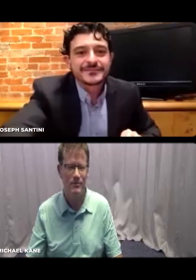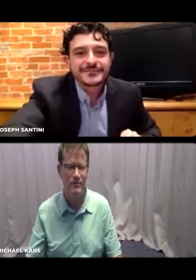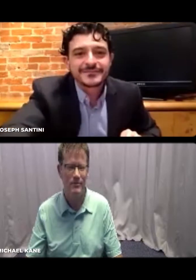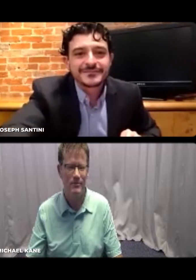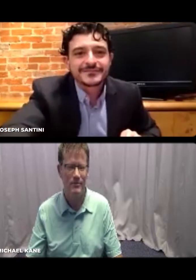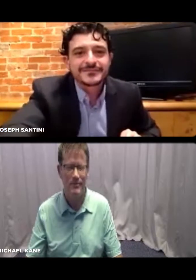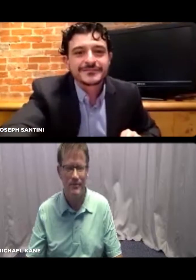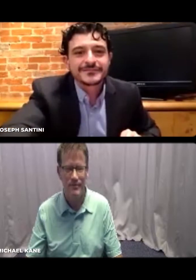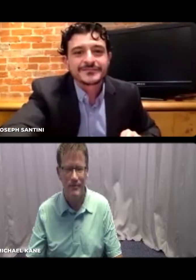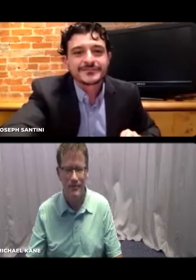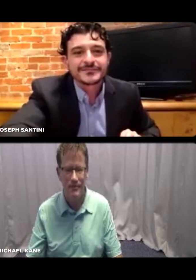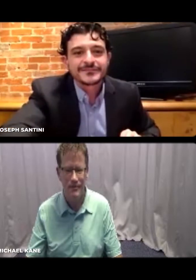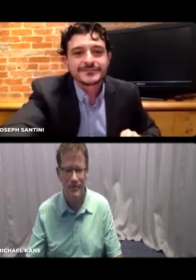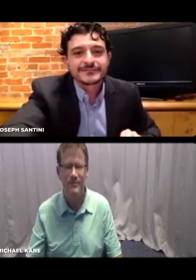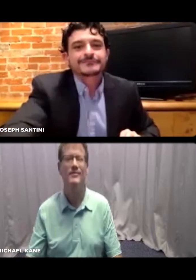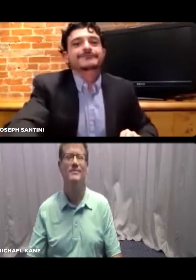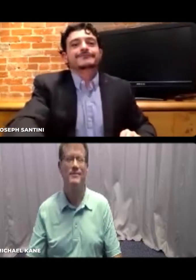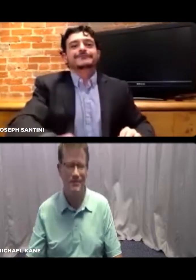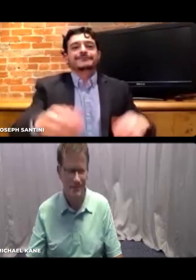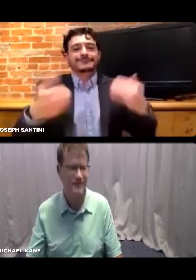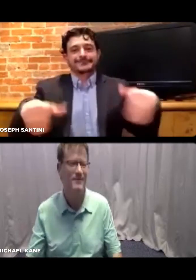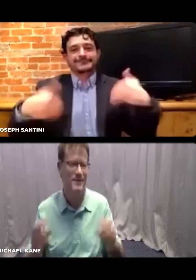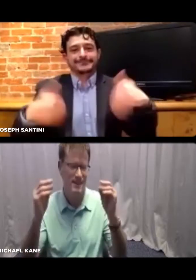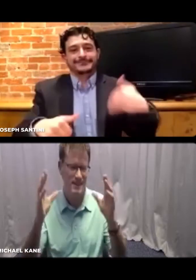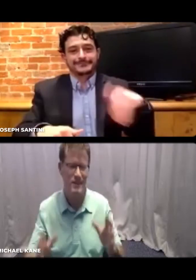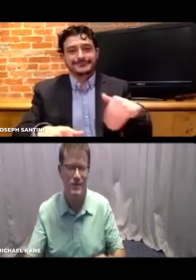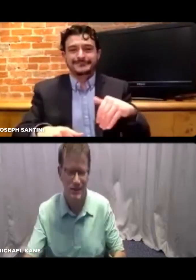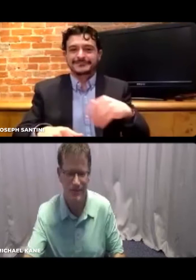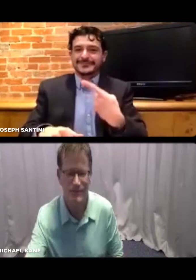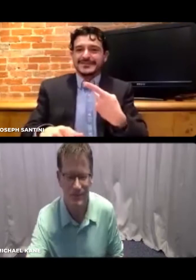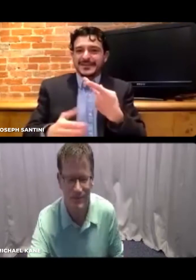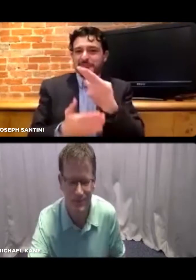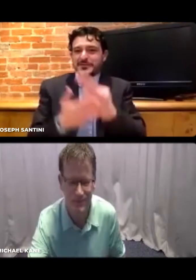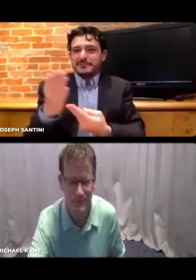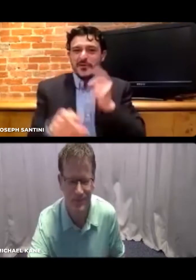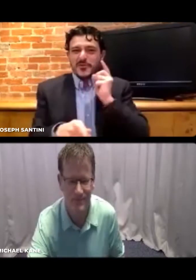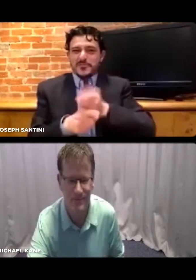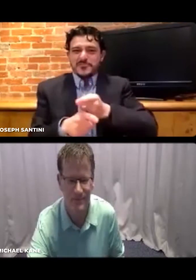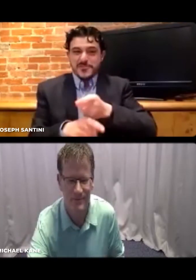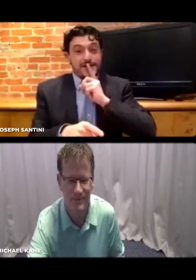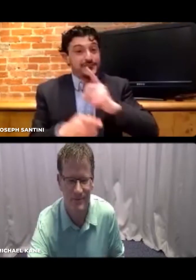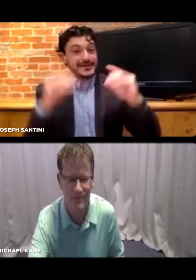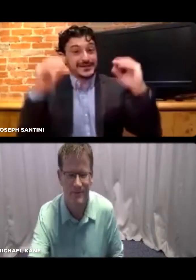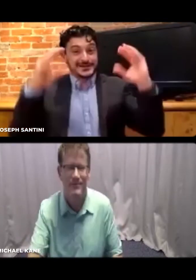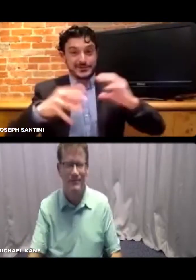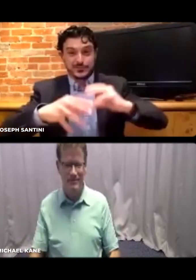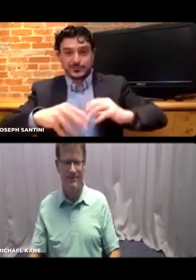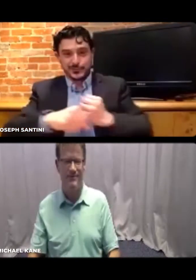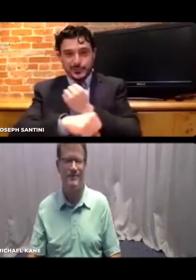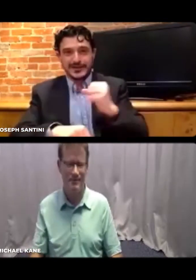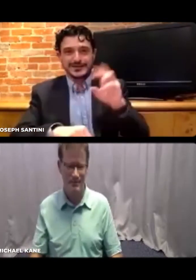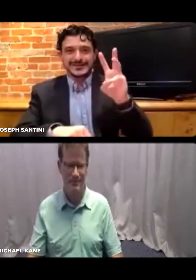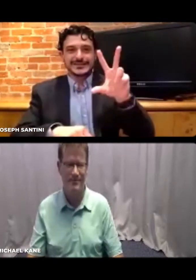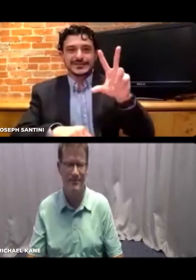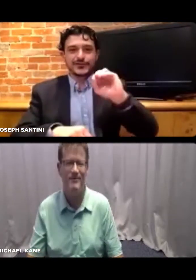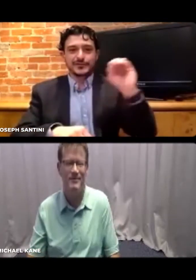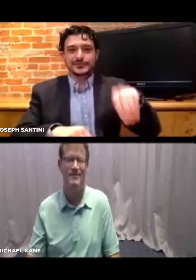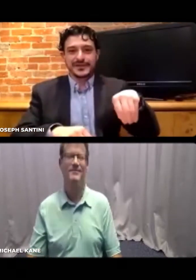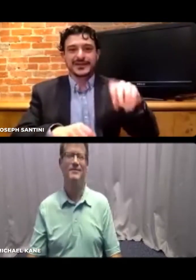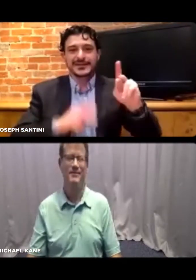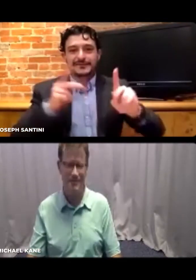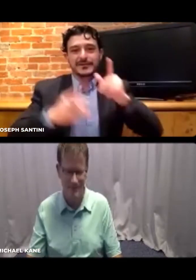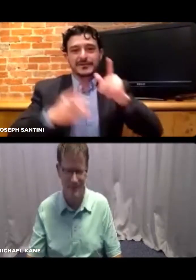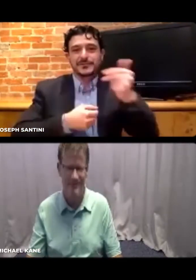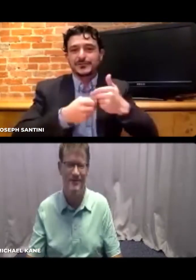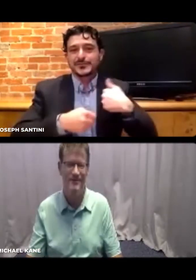Ah, yes, it has. Teachers. Amazing. Yeah, we were right. That means teachers win with 63%.